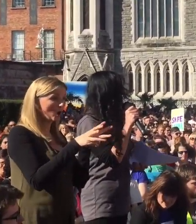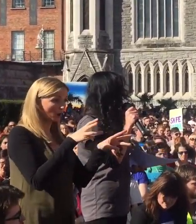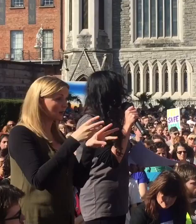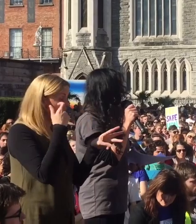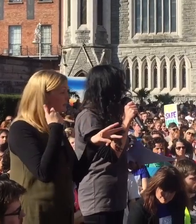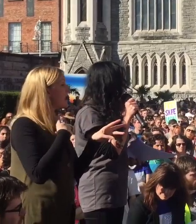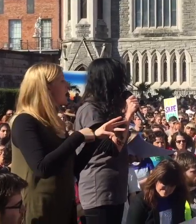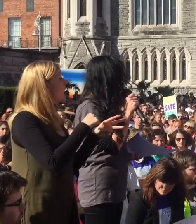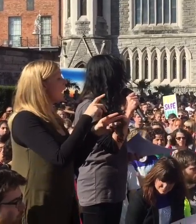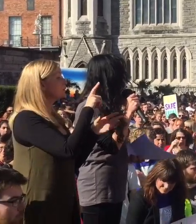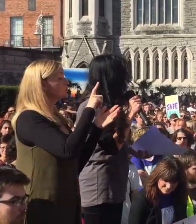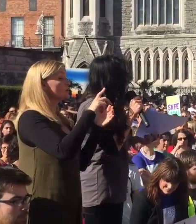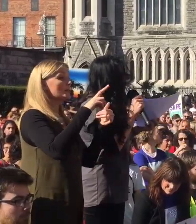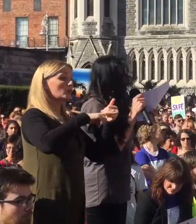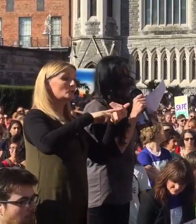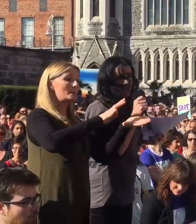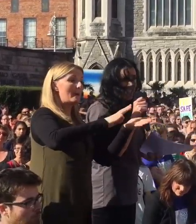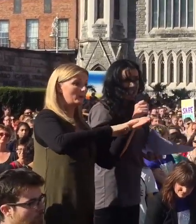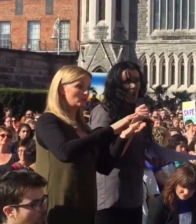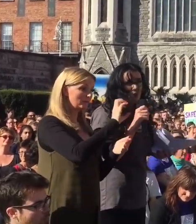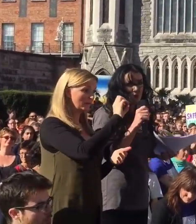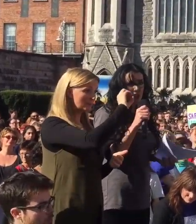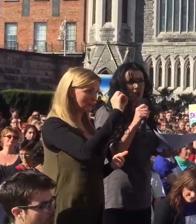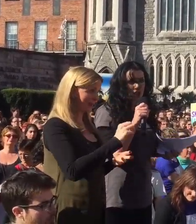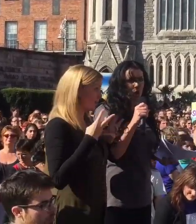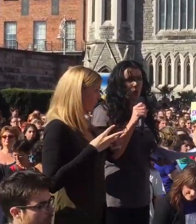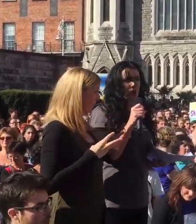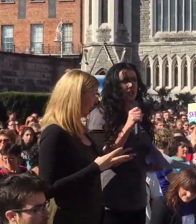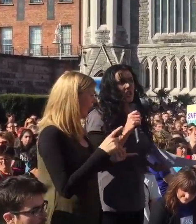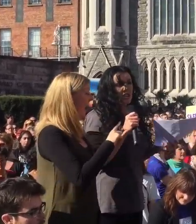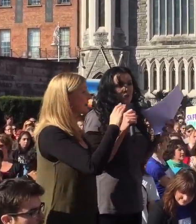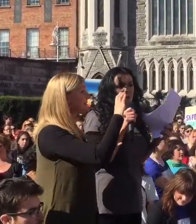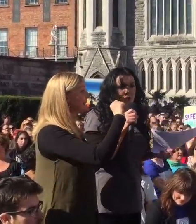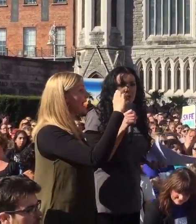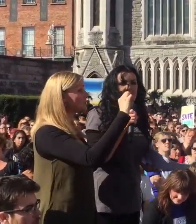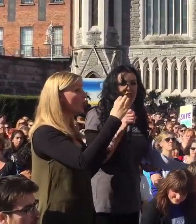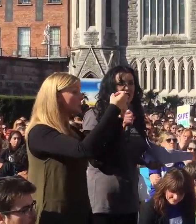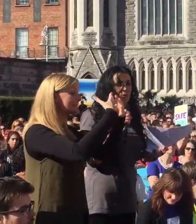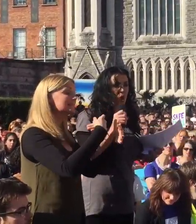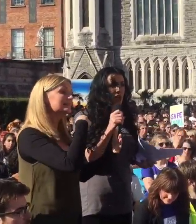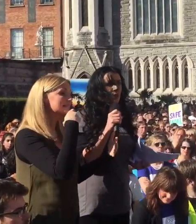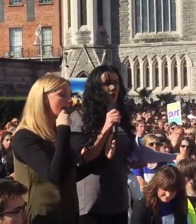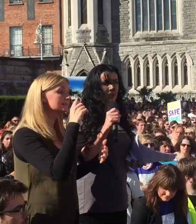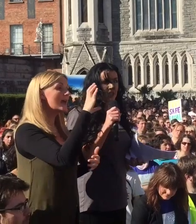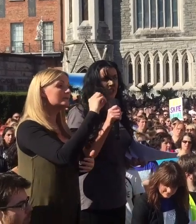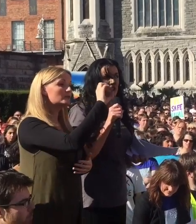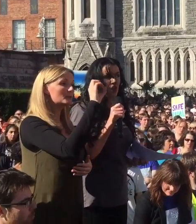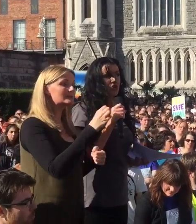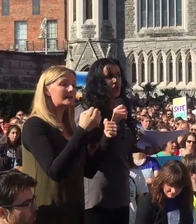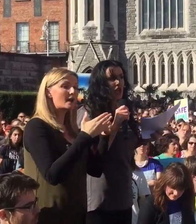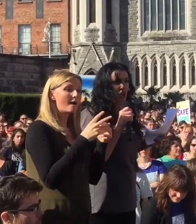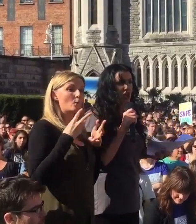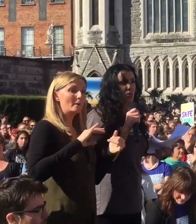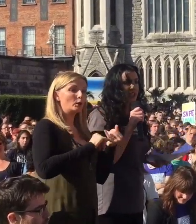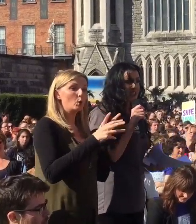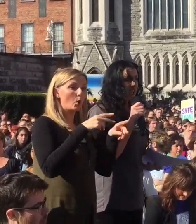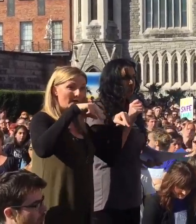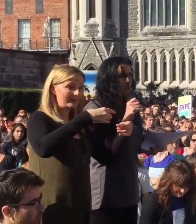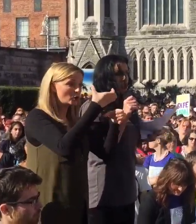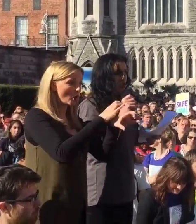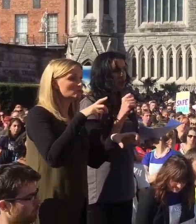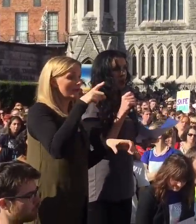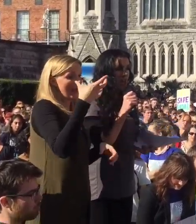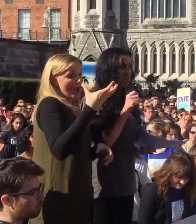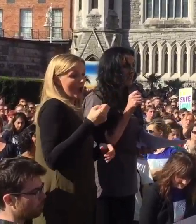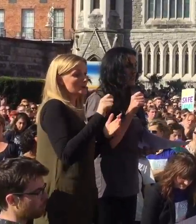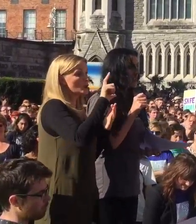union membership in this country. And the CSO figures show us that 50% of working women in this country earn